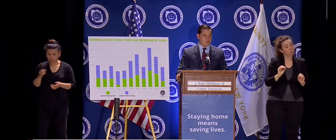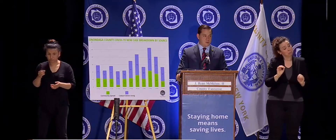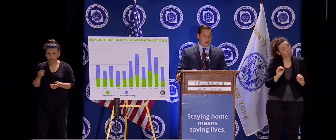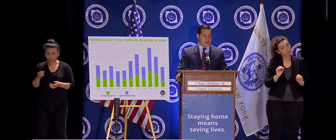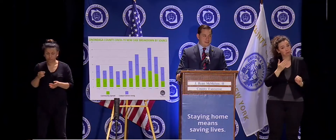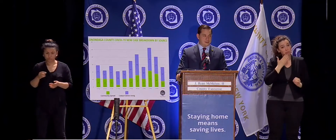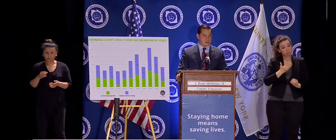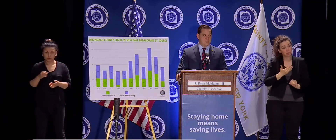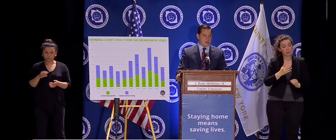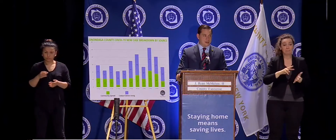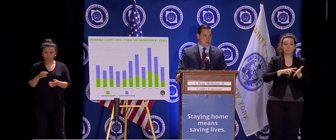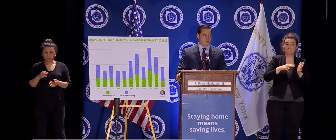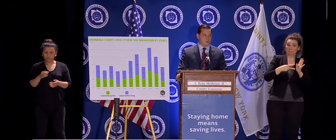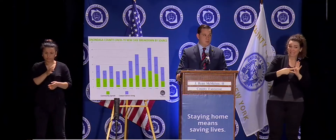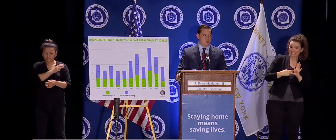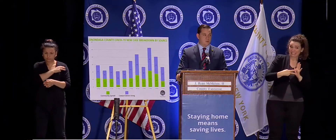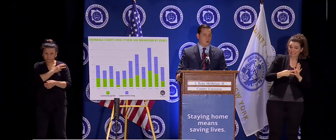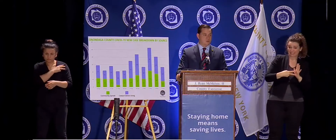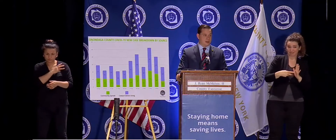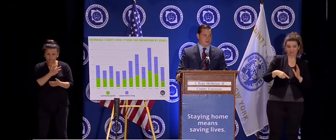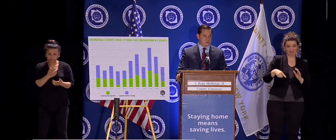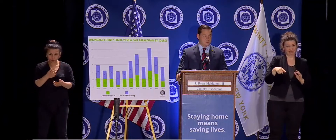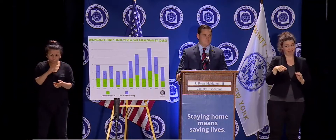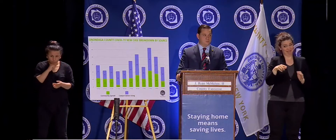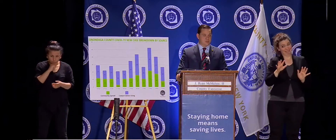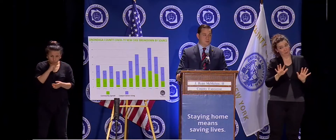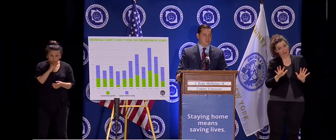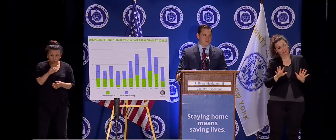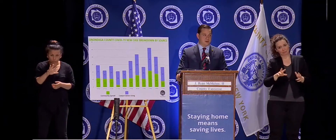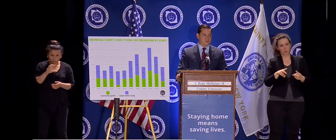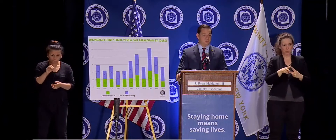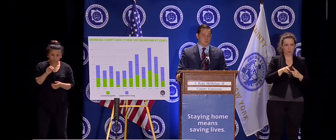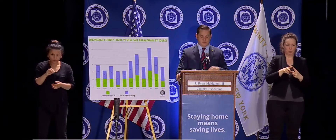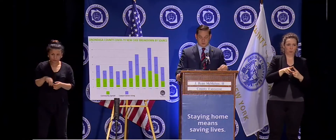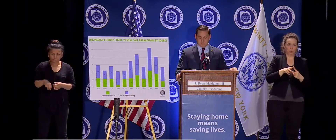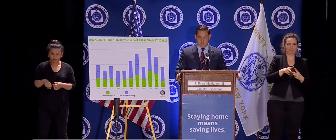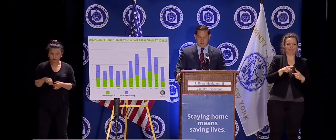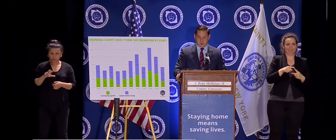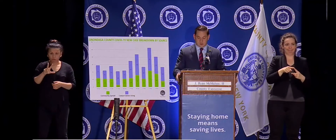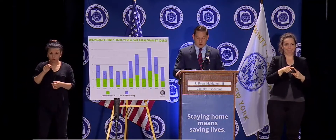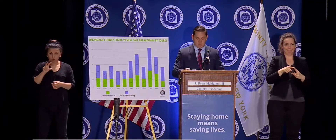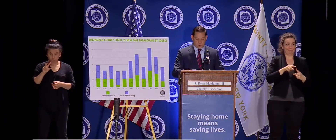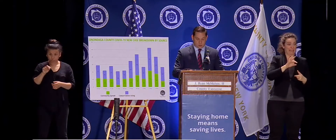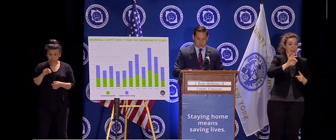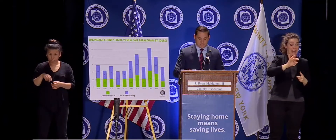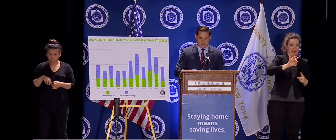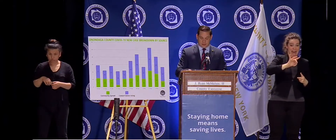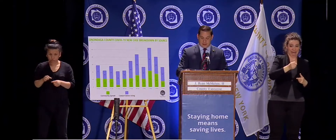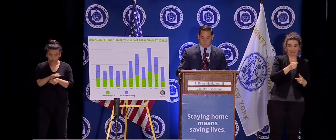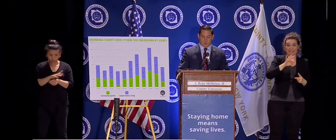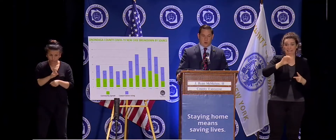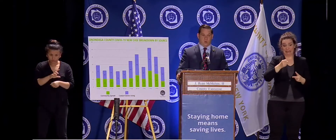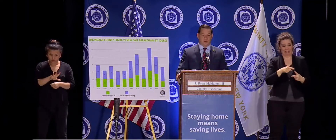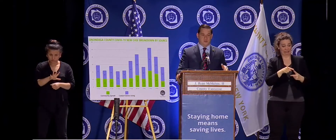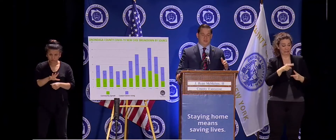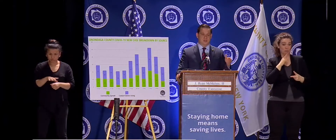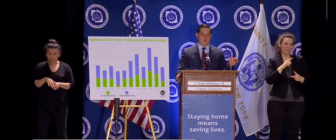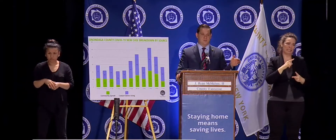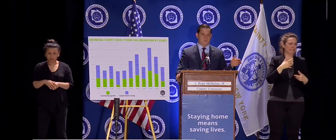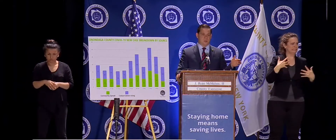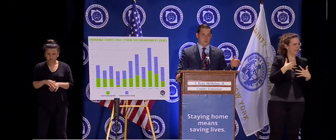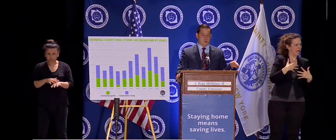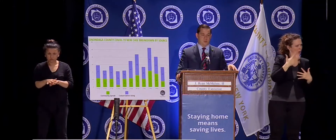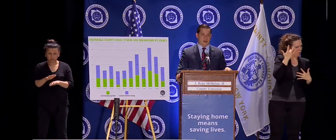neighbors in their 90s and in their 80s who have become COVID positive, especially if they have symptoms. So again, while we'll